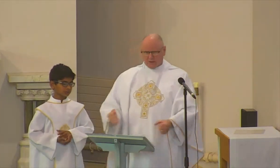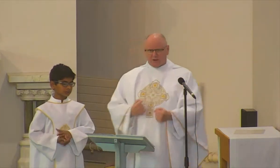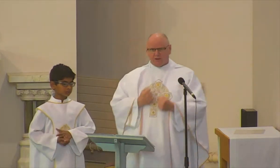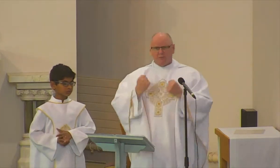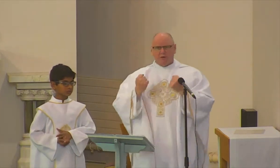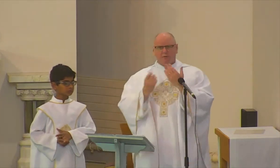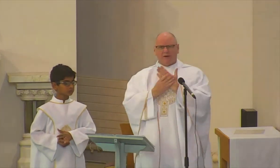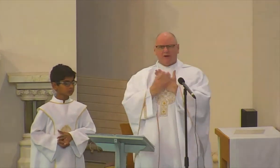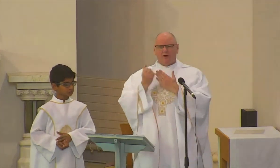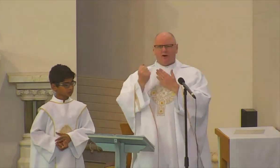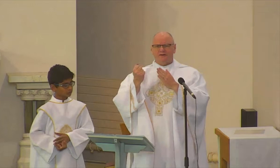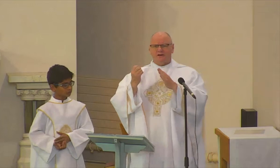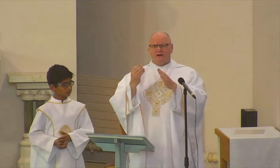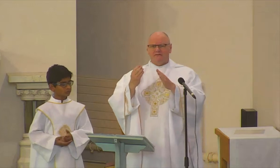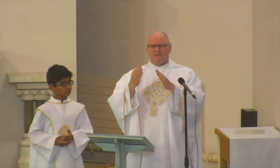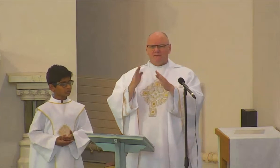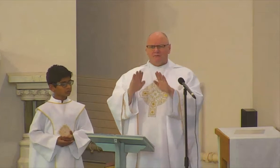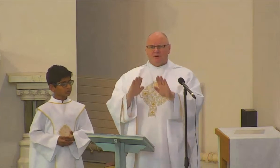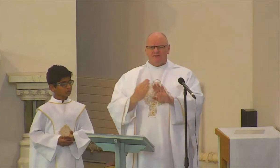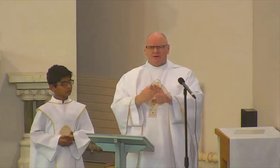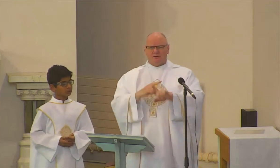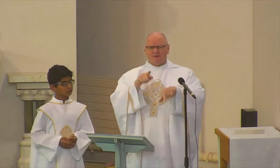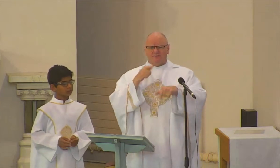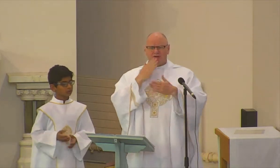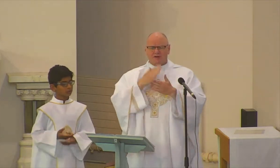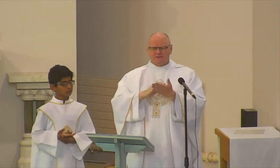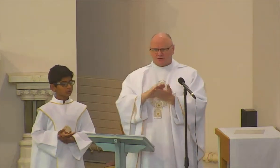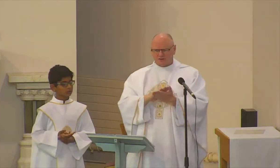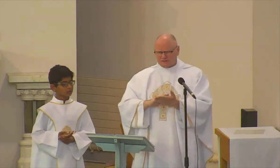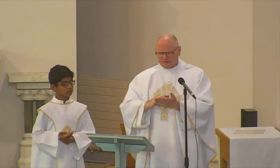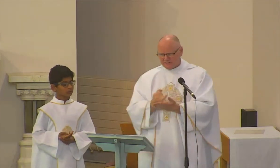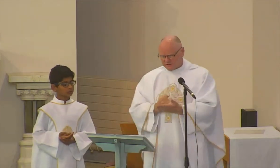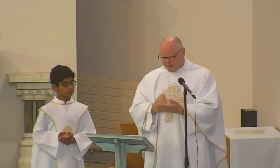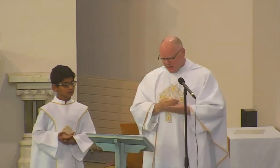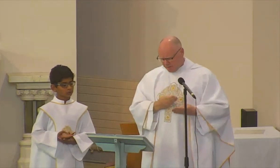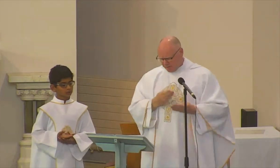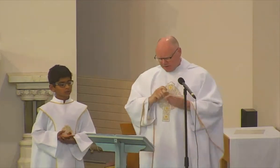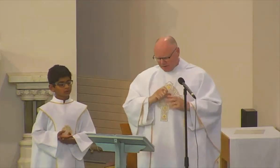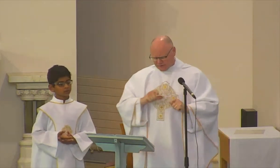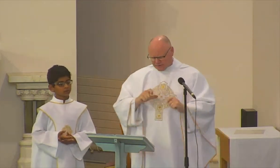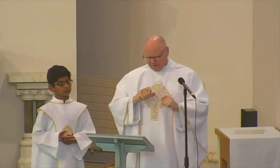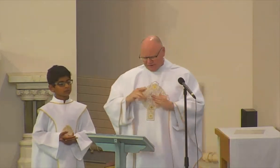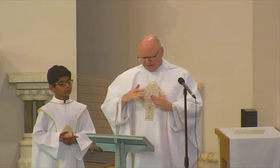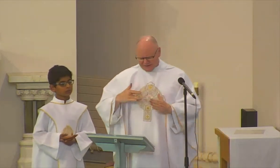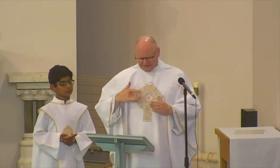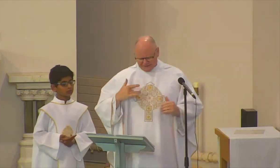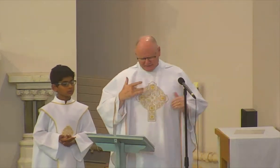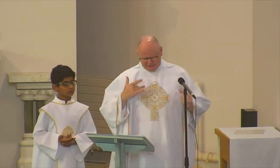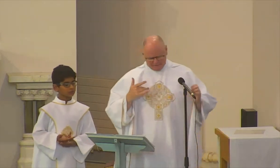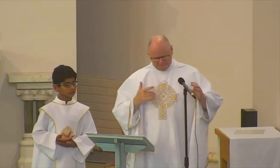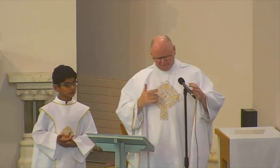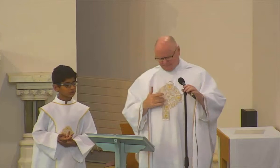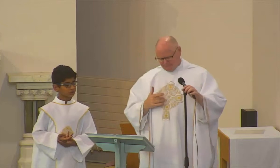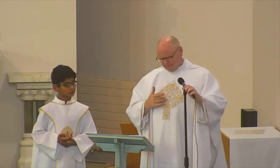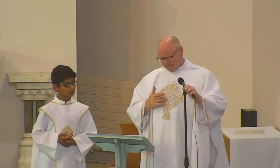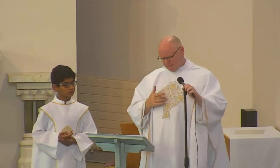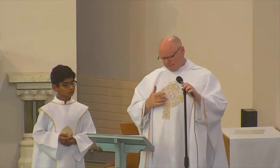May Almighty God have mercy on us, forgive us our sins, and bring us to everlasting life.